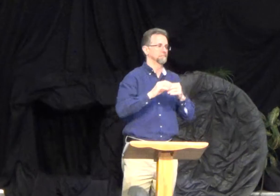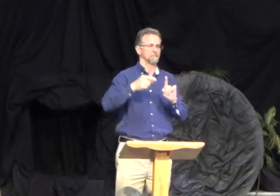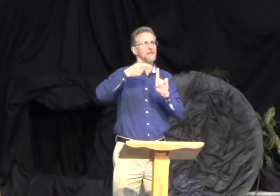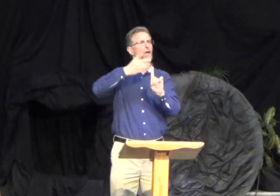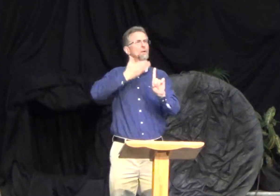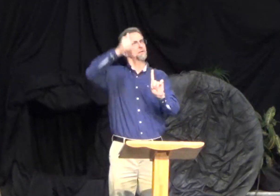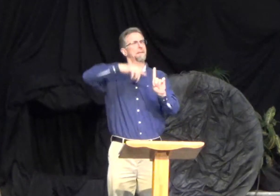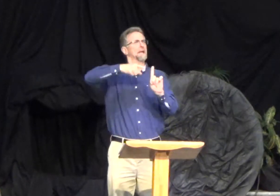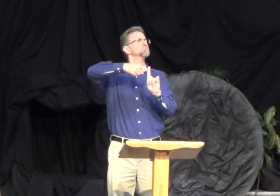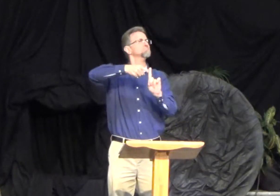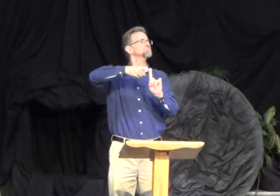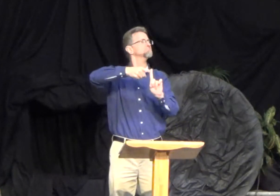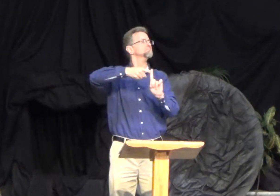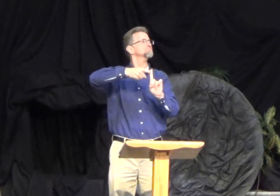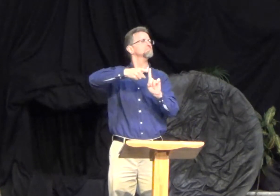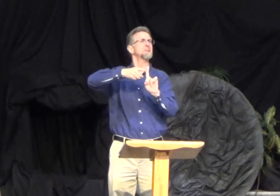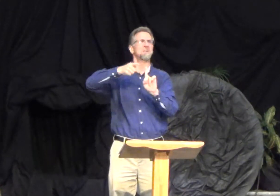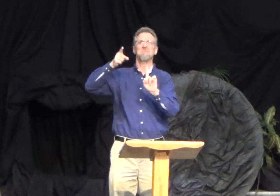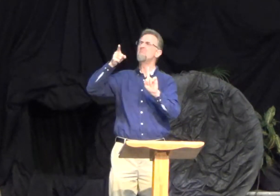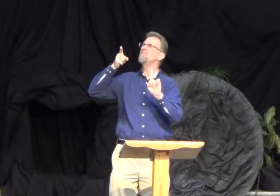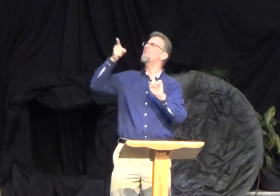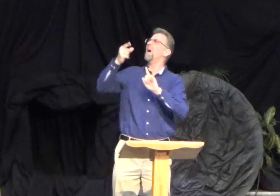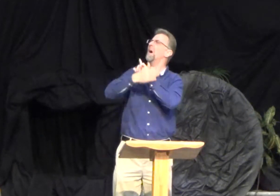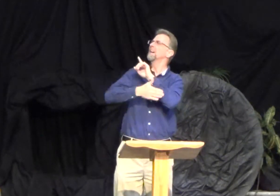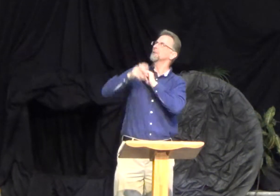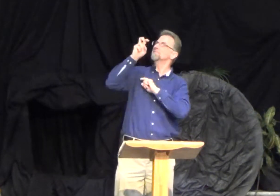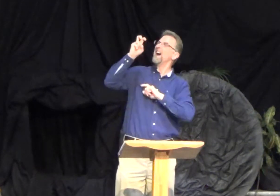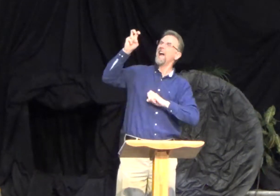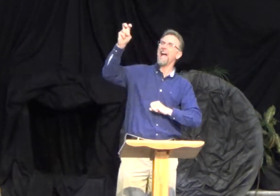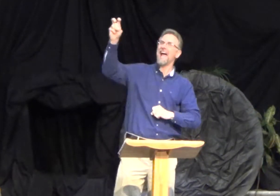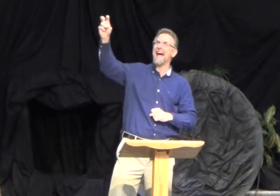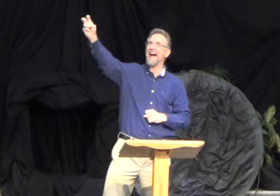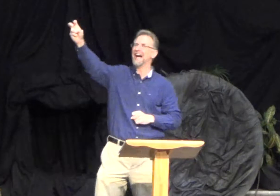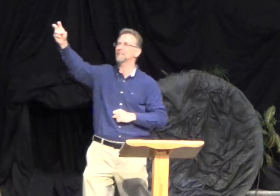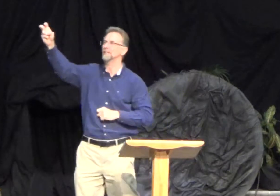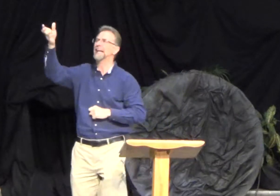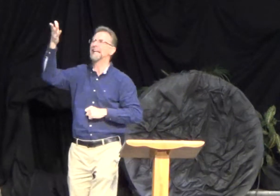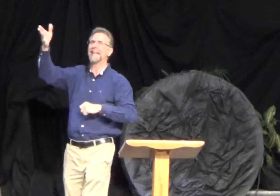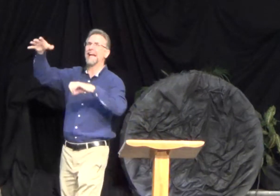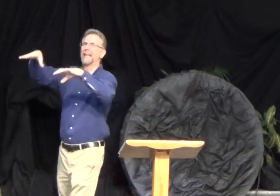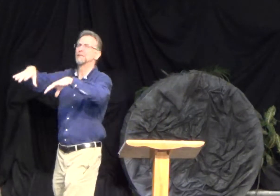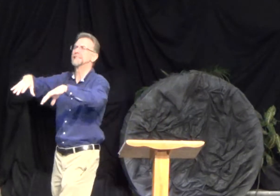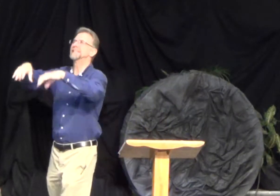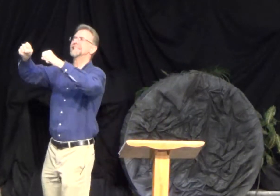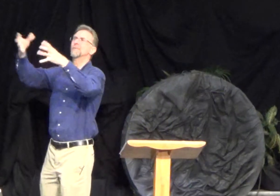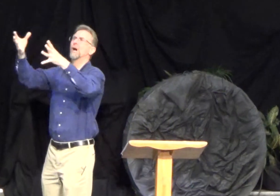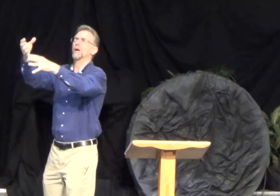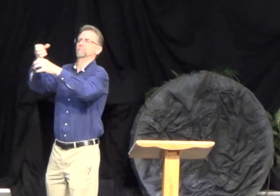Therefore, he said, a certain nobleman went to a far country to receive for